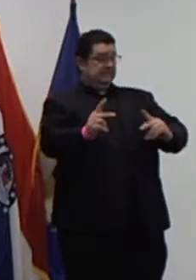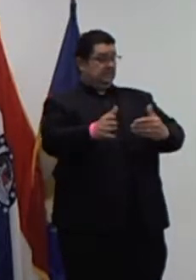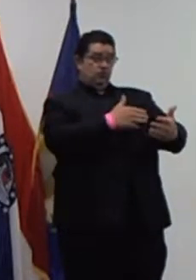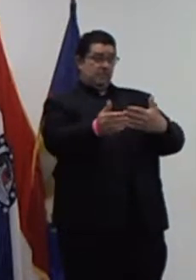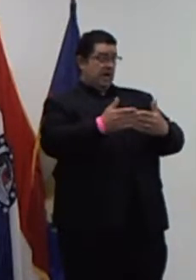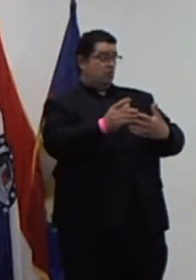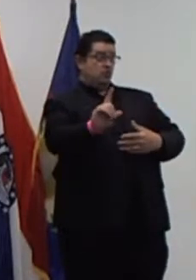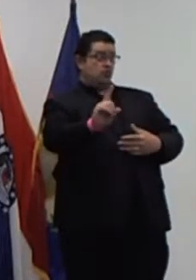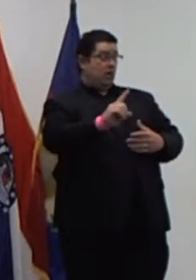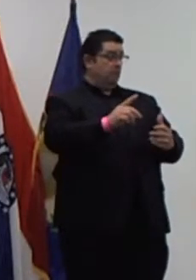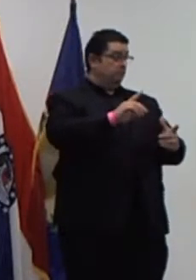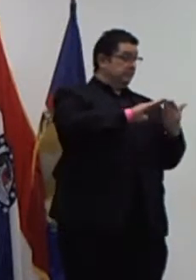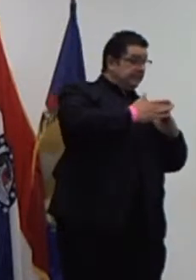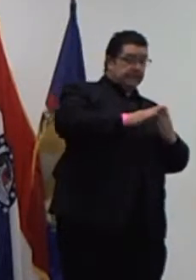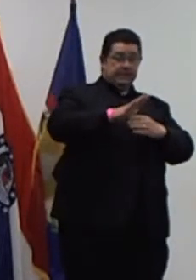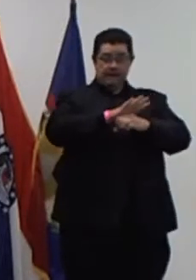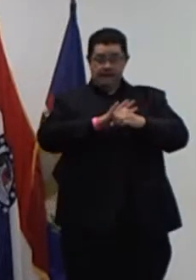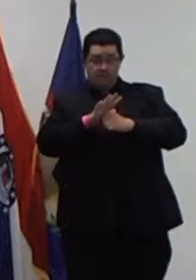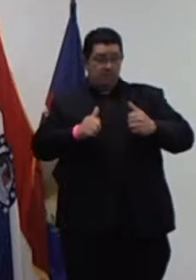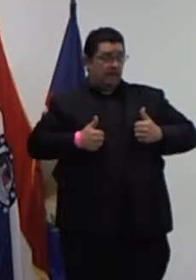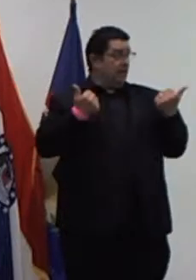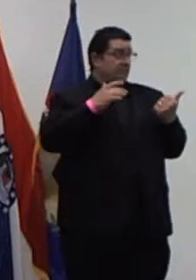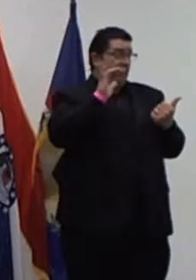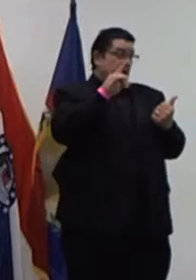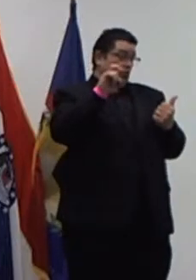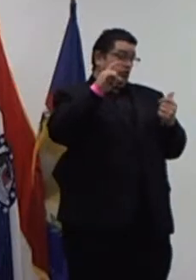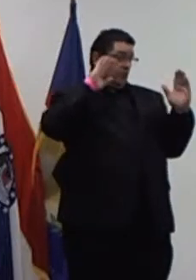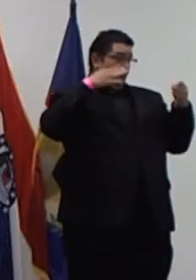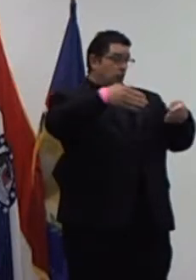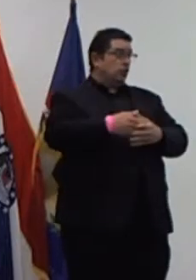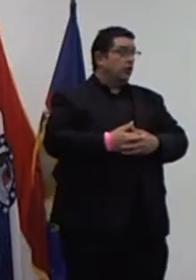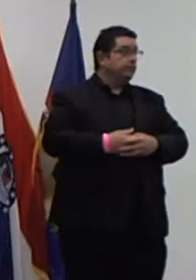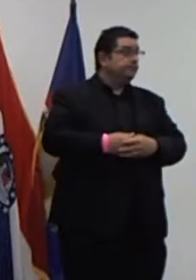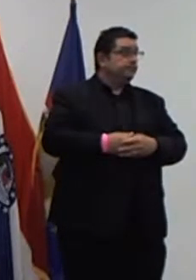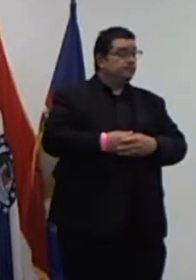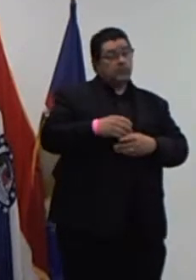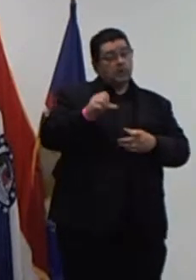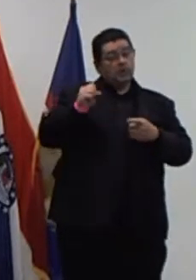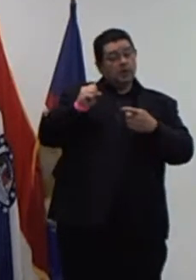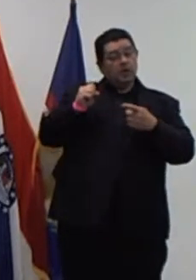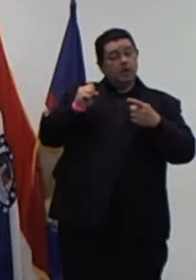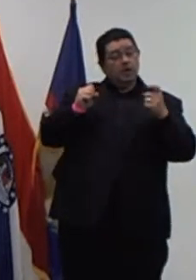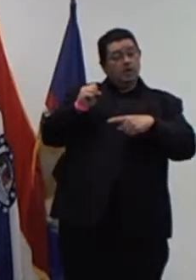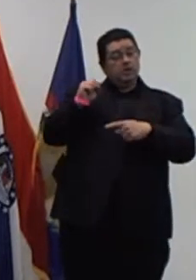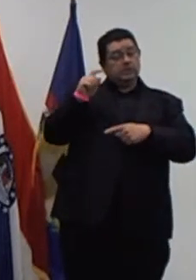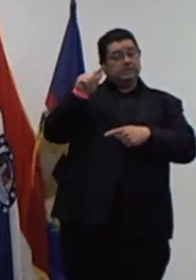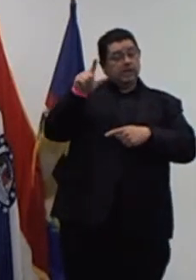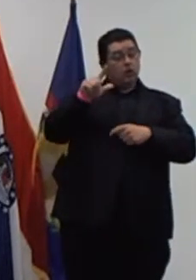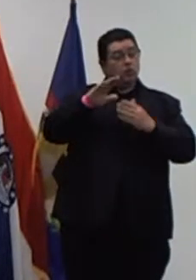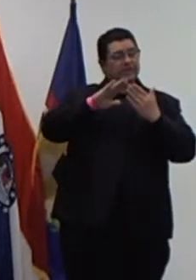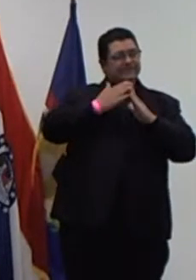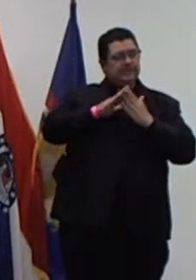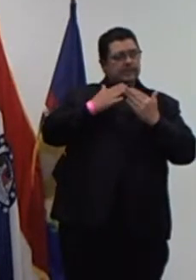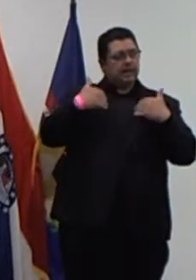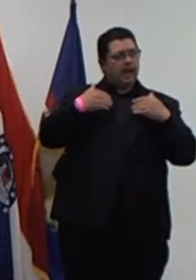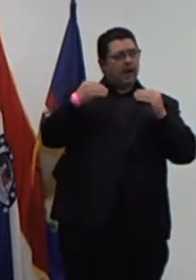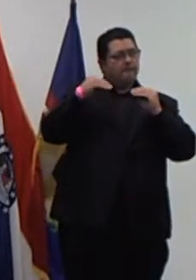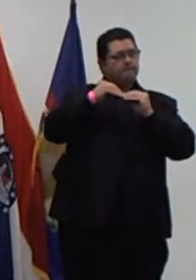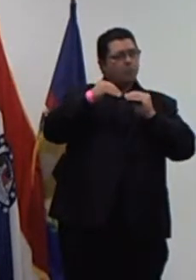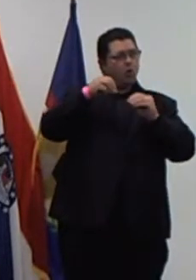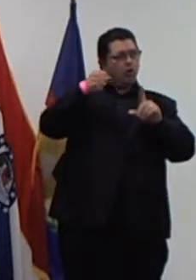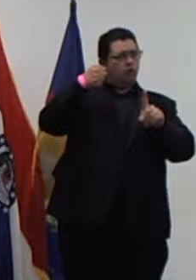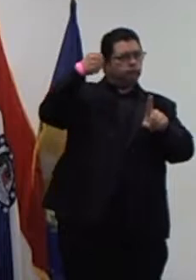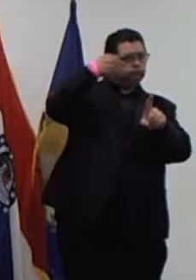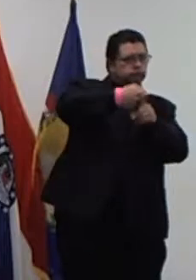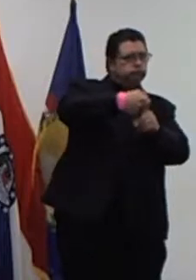part of the city or the county you're in. That's what we all will be focused on. So if St. Louis City had a more disparate impact, if the virus had a more